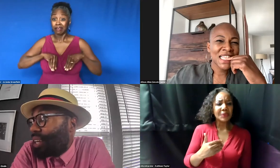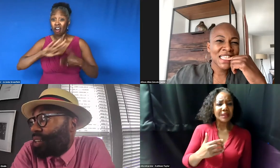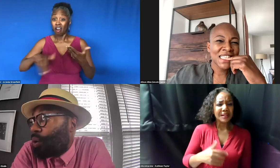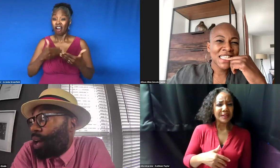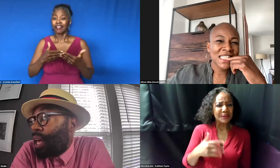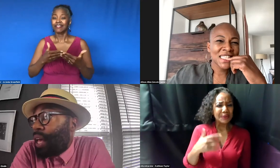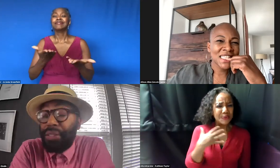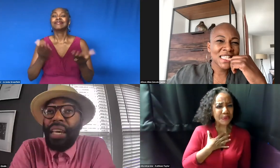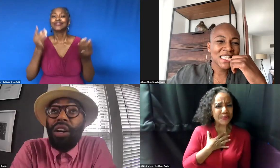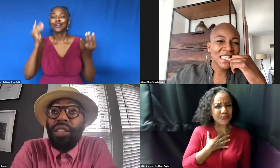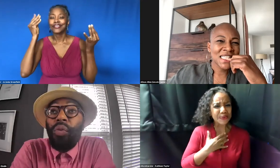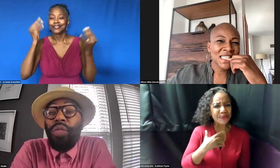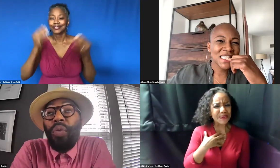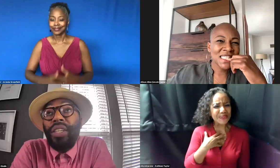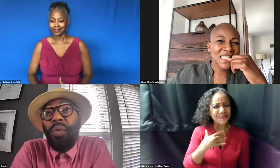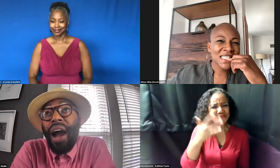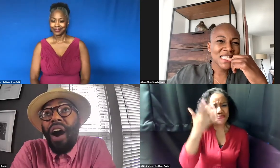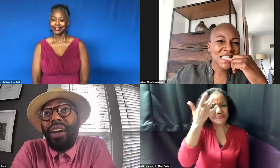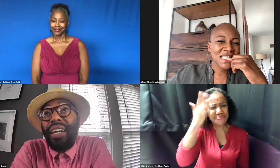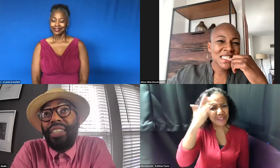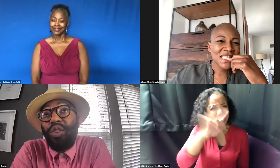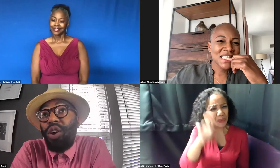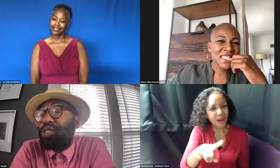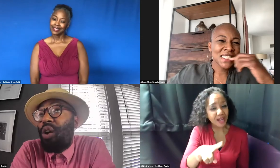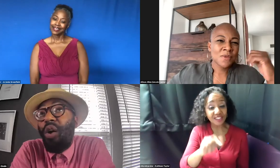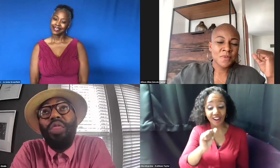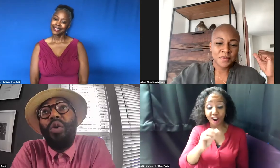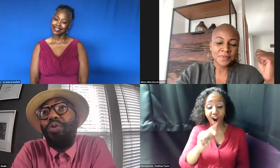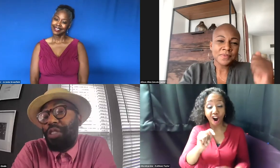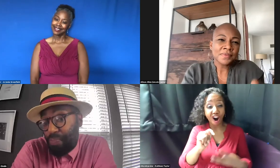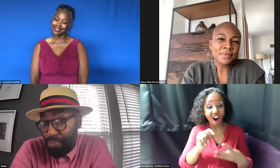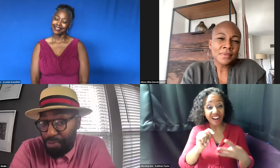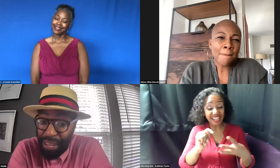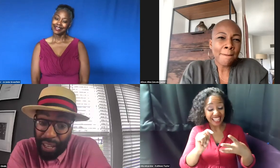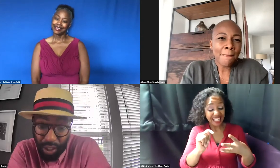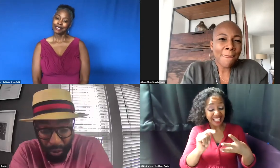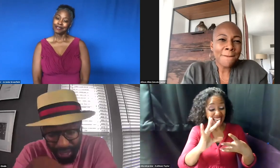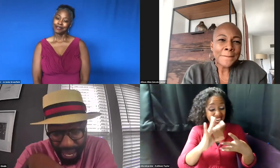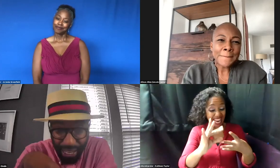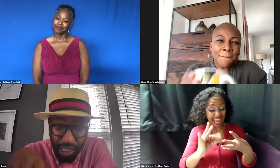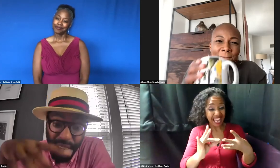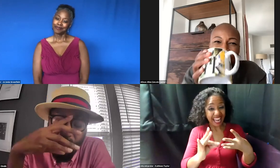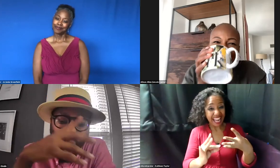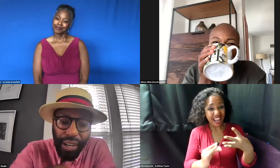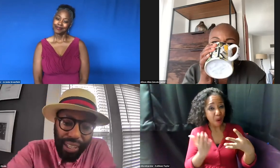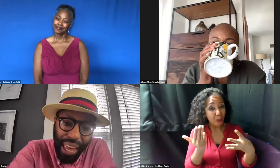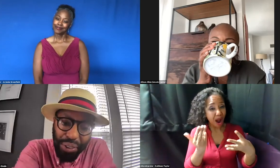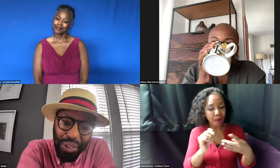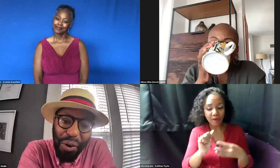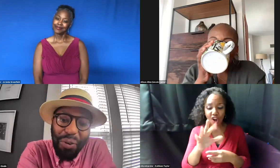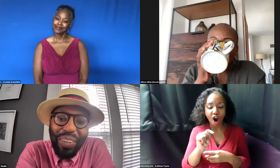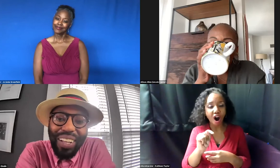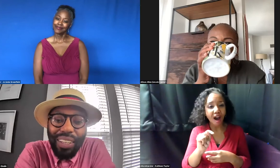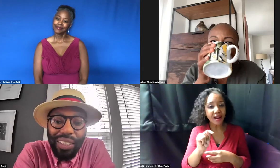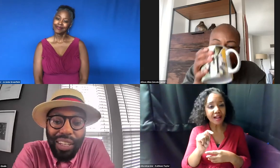question. I'll say the reason why art connects across all those beings and those things is because art is the language